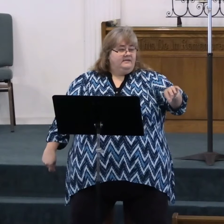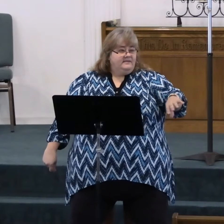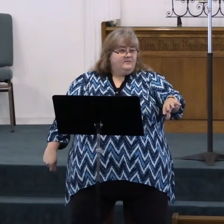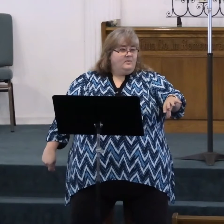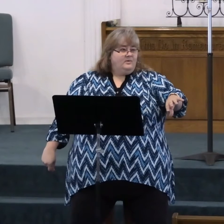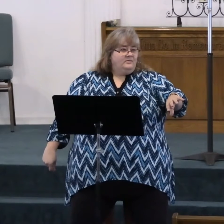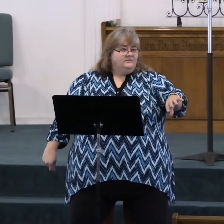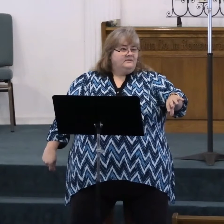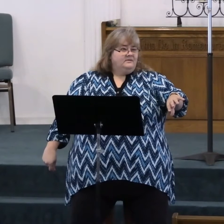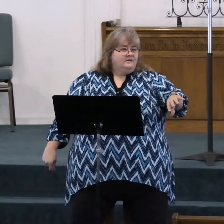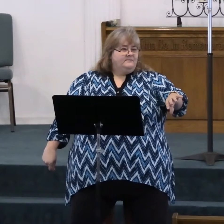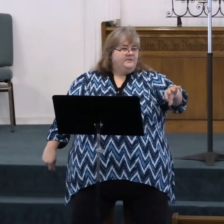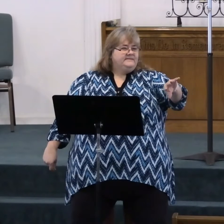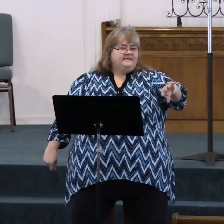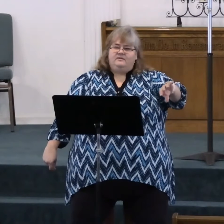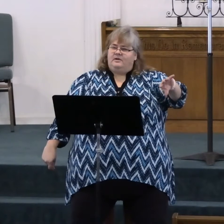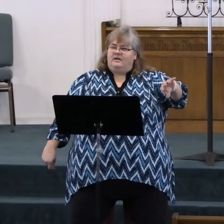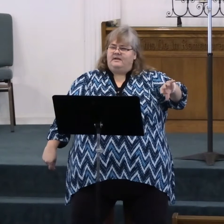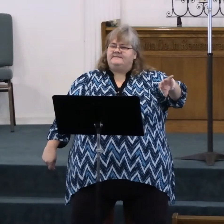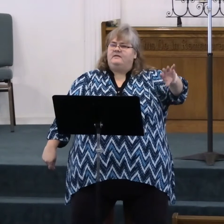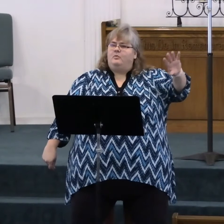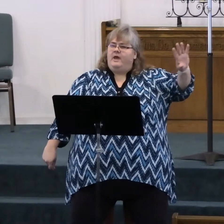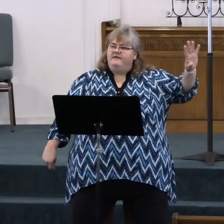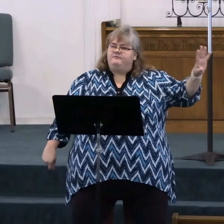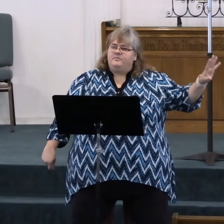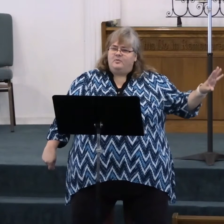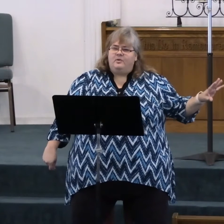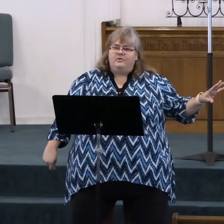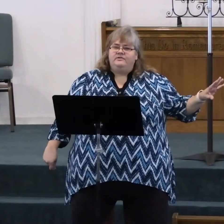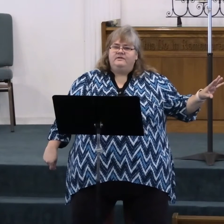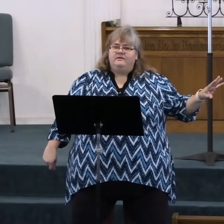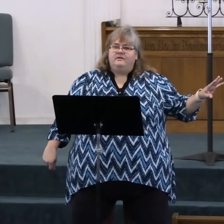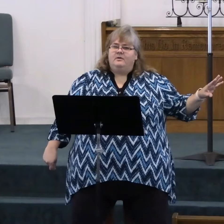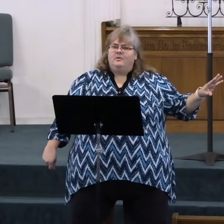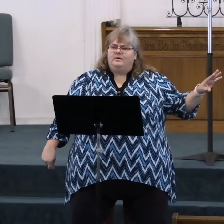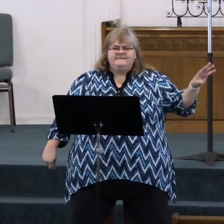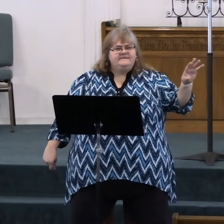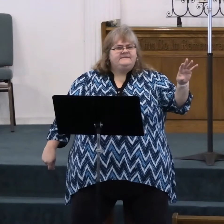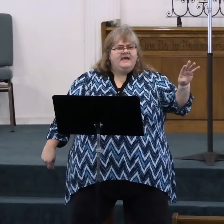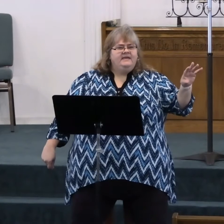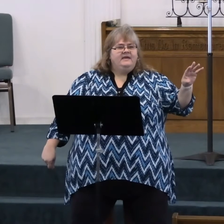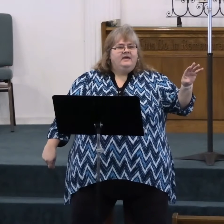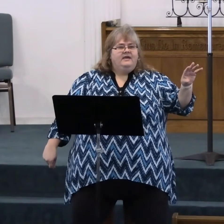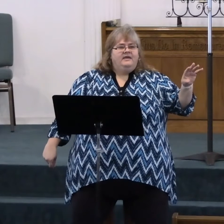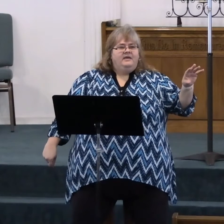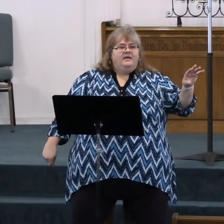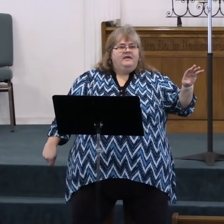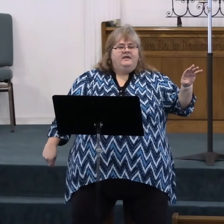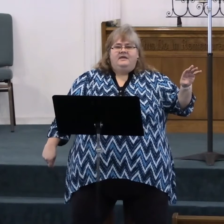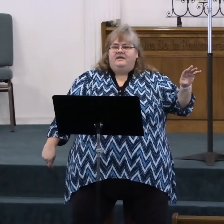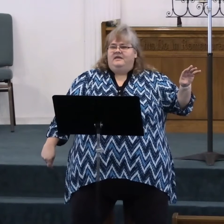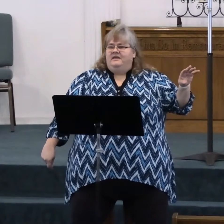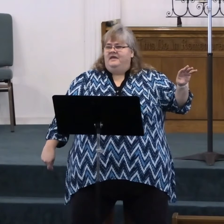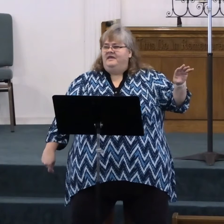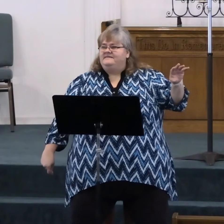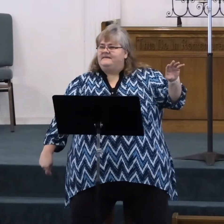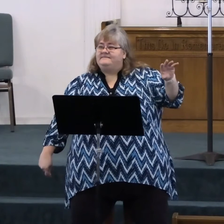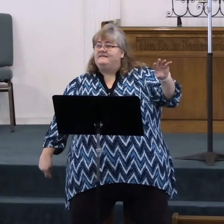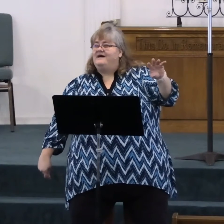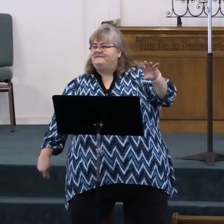in the world, but set away from the world. What does it say? It says not to